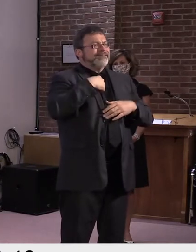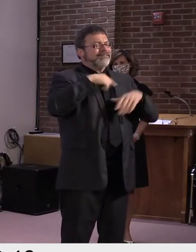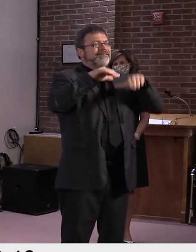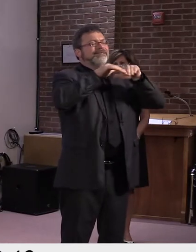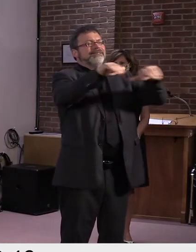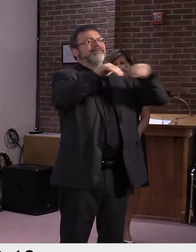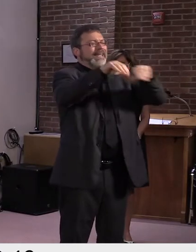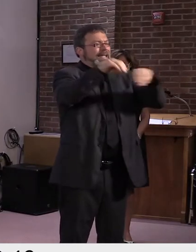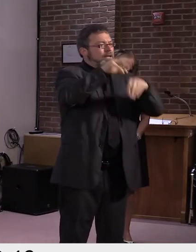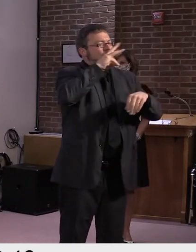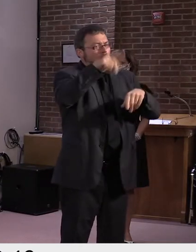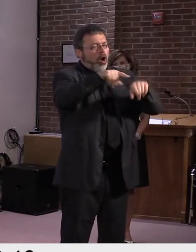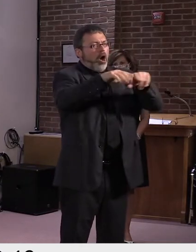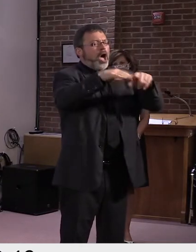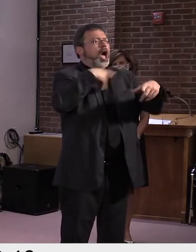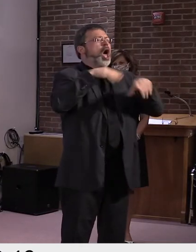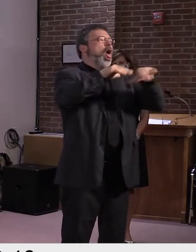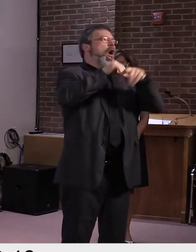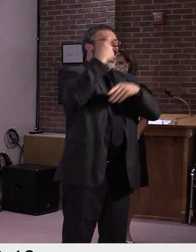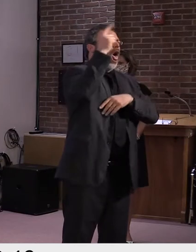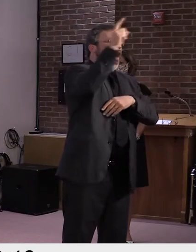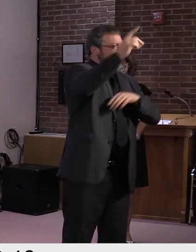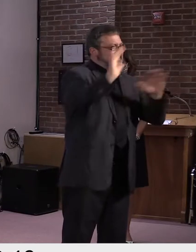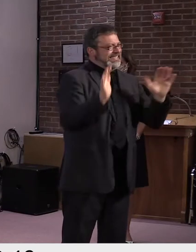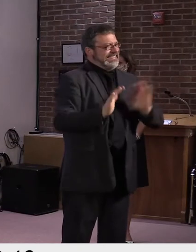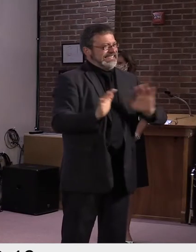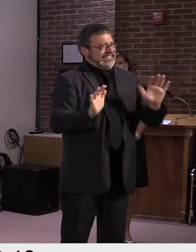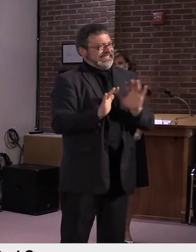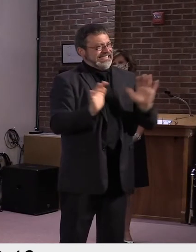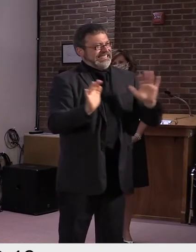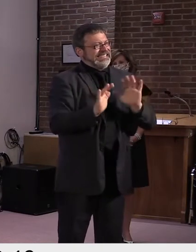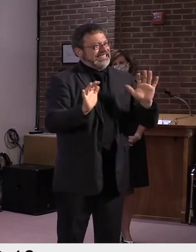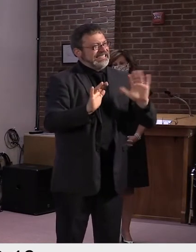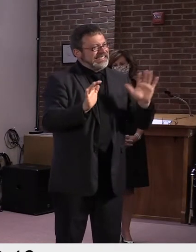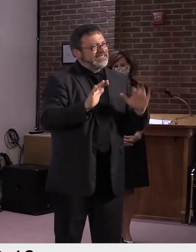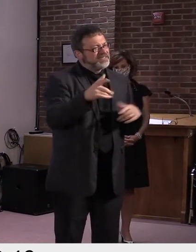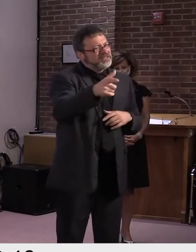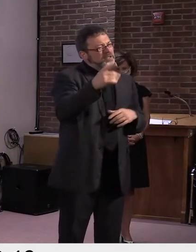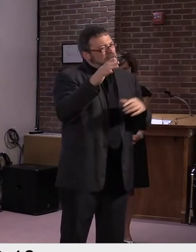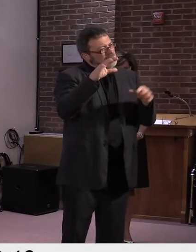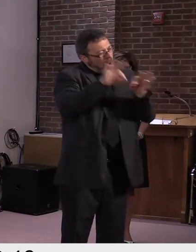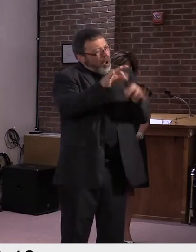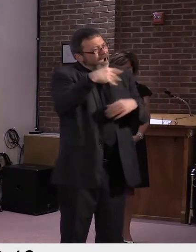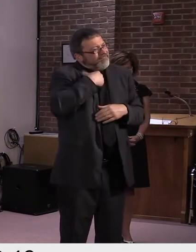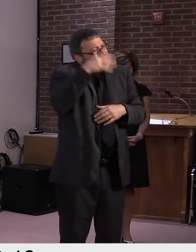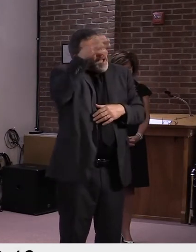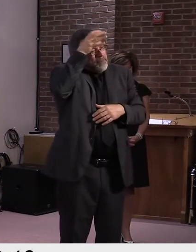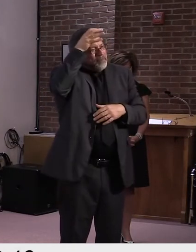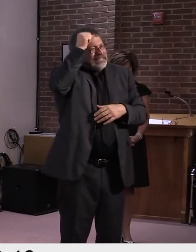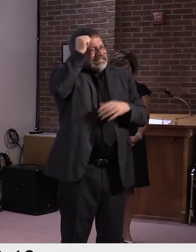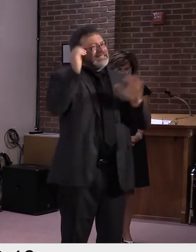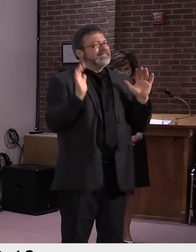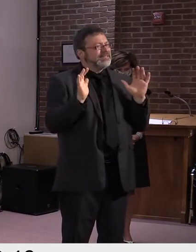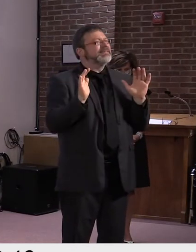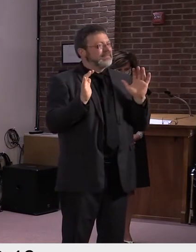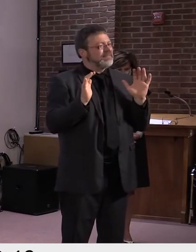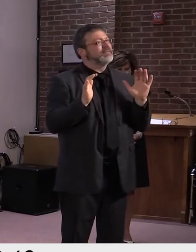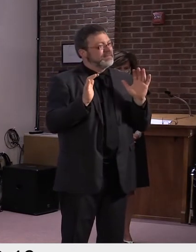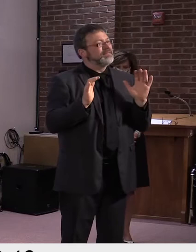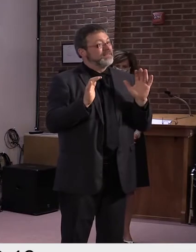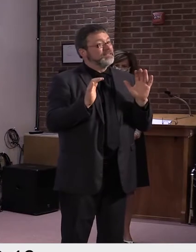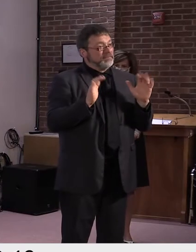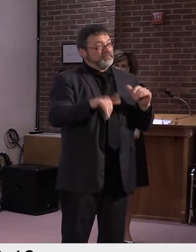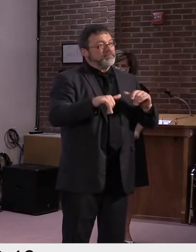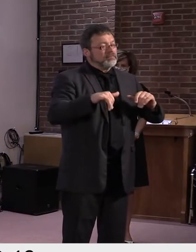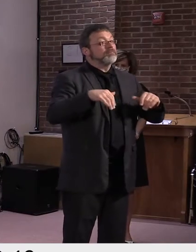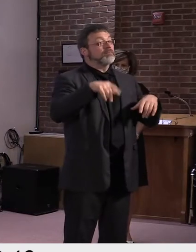that deception that occurs when looking at water and distance. File a float plan so that others know where you are, especially with small craft. If you're